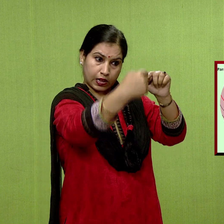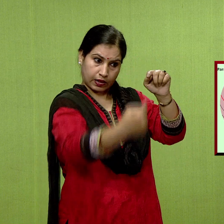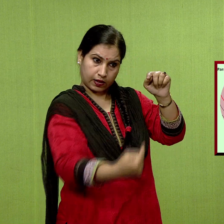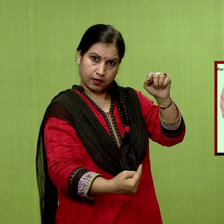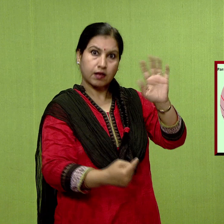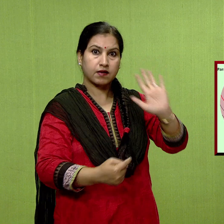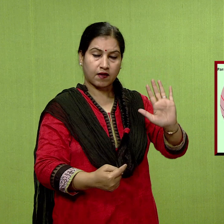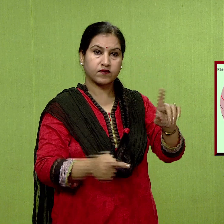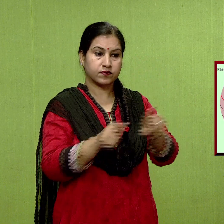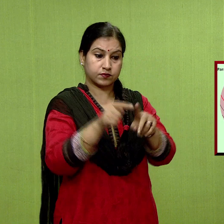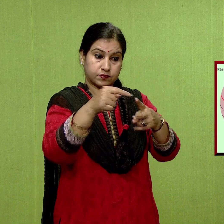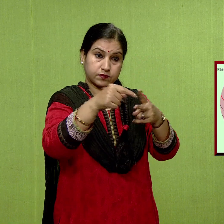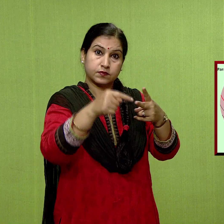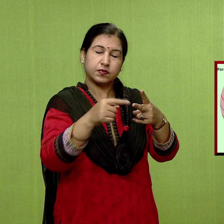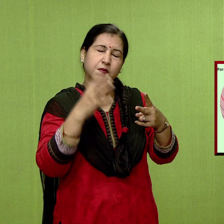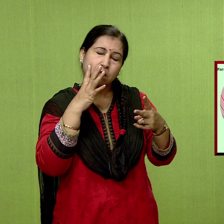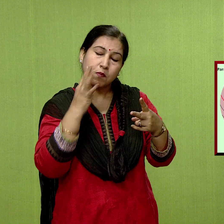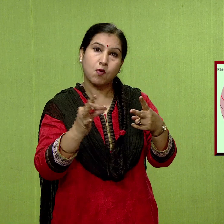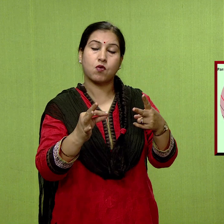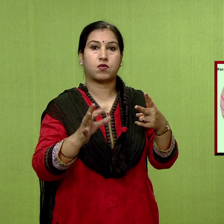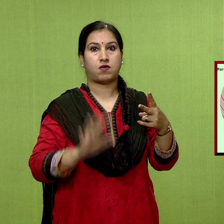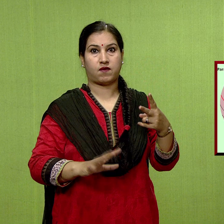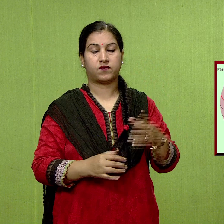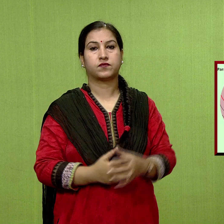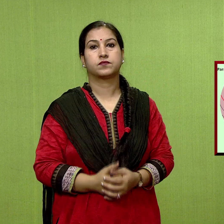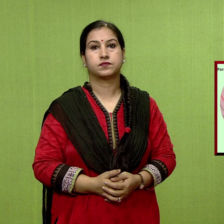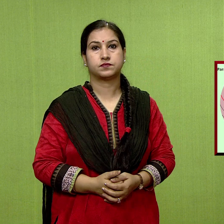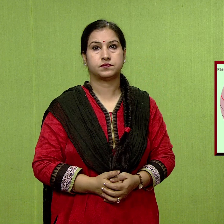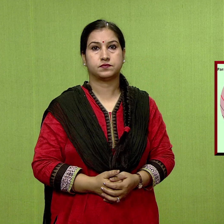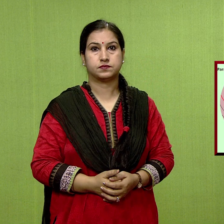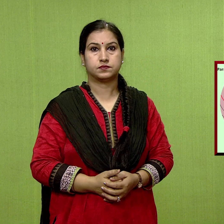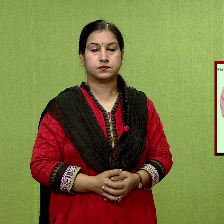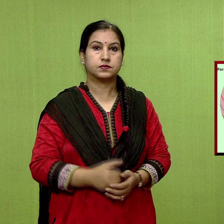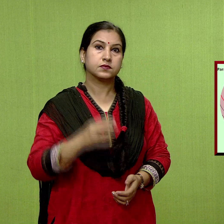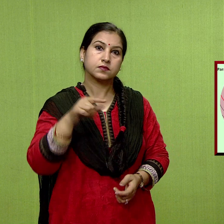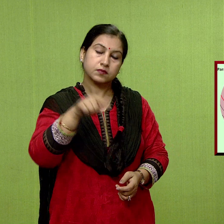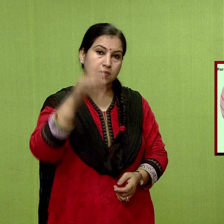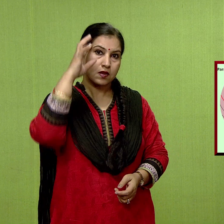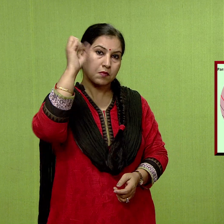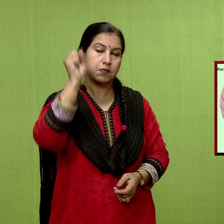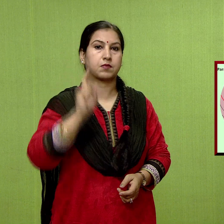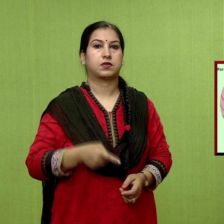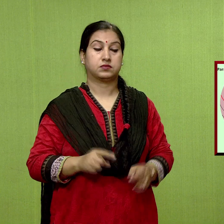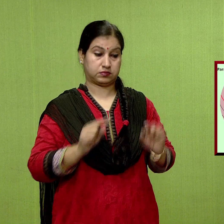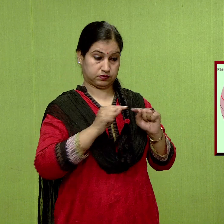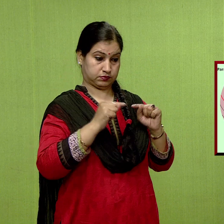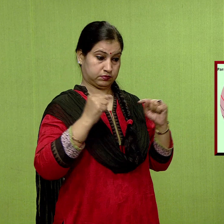We were discussing about two standard latitudes and longitudes. So, one is